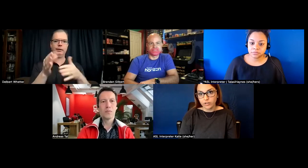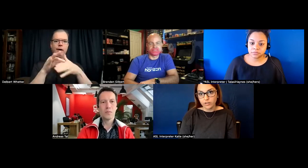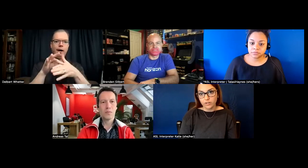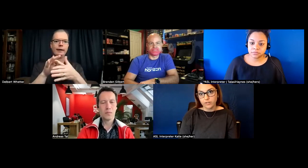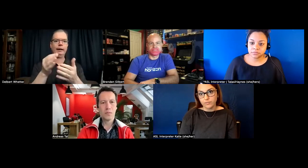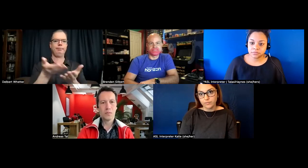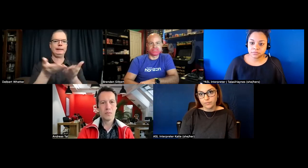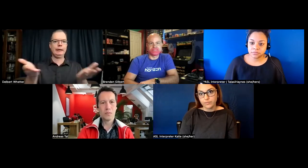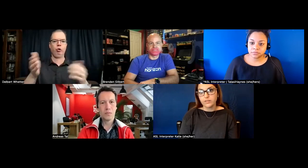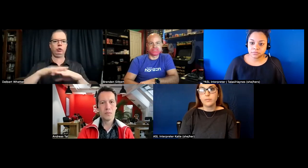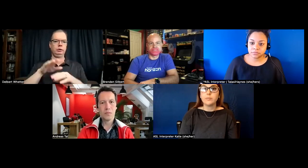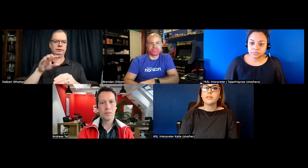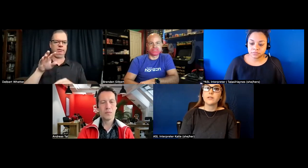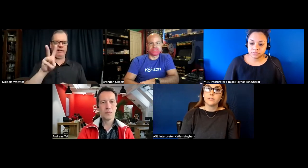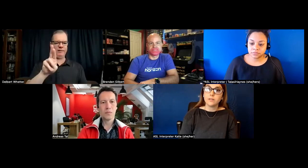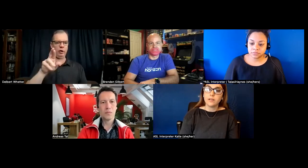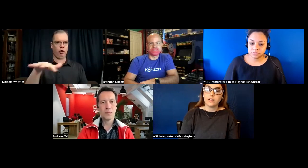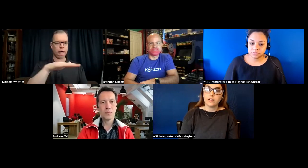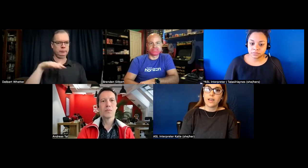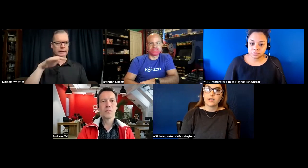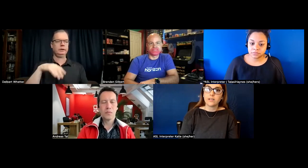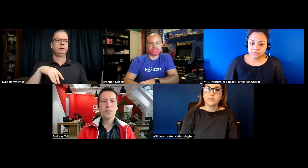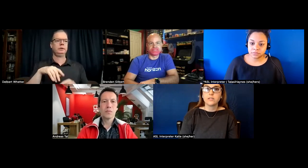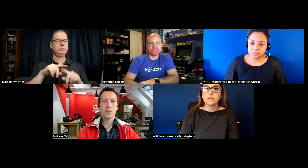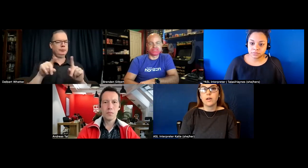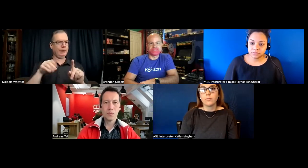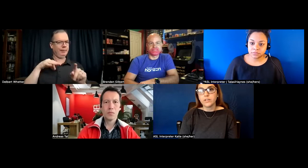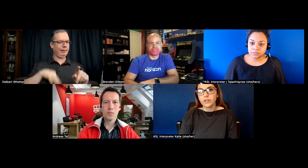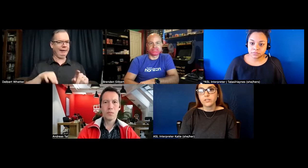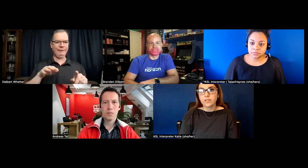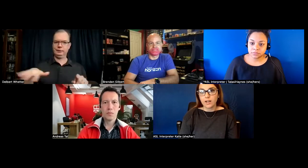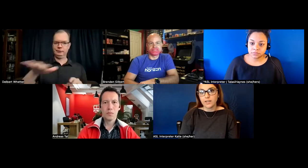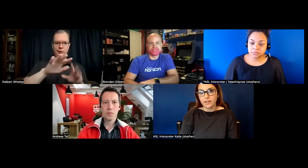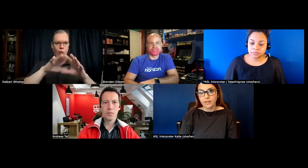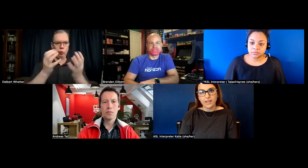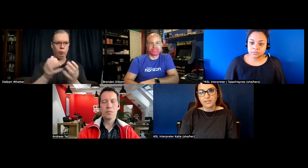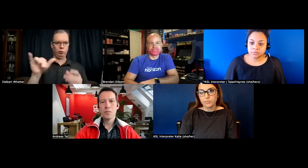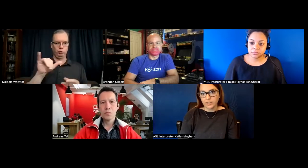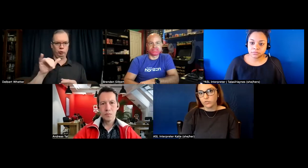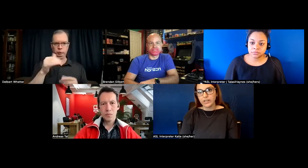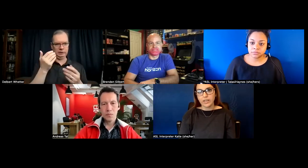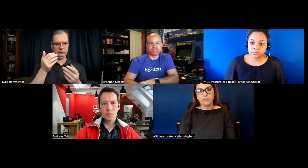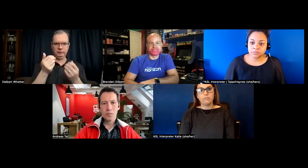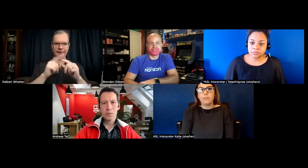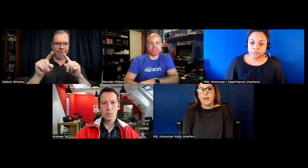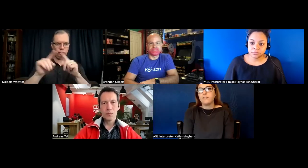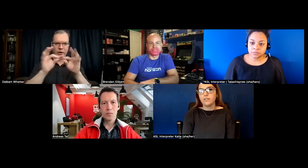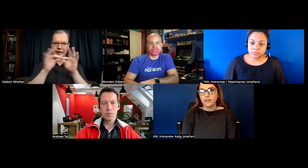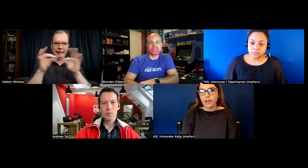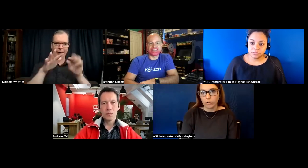to be able to accept access materials content it's but it's really a benefit to the entire